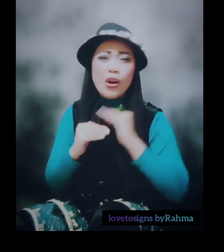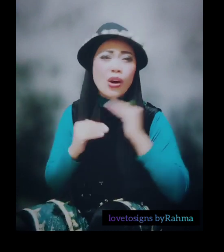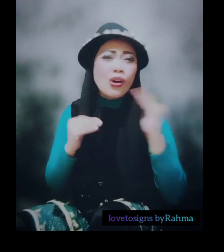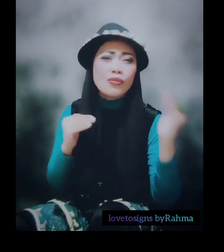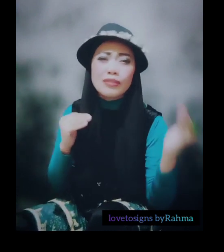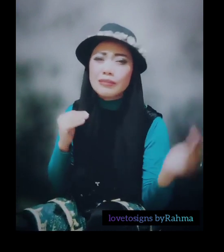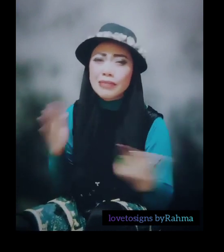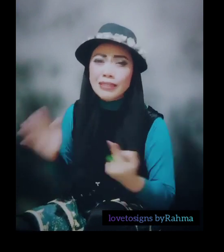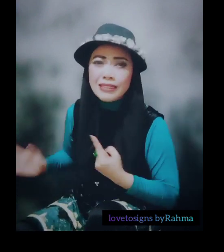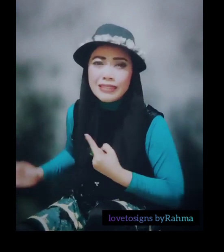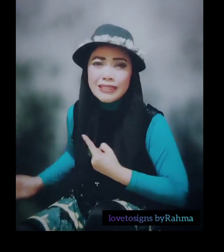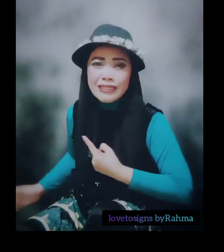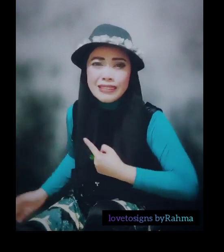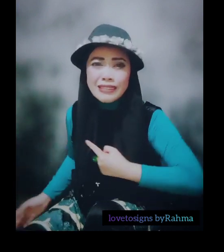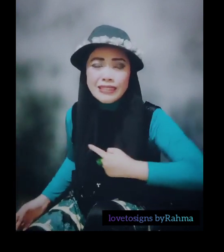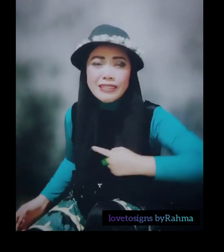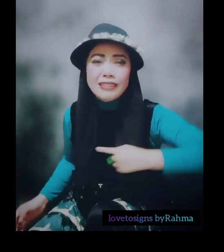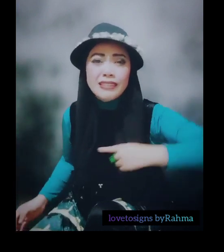love, over me.